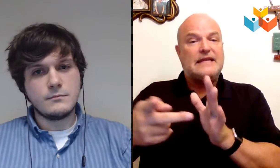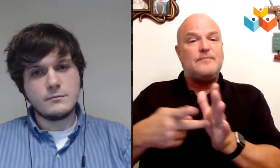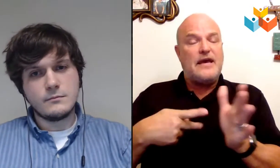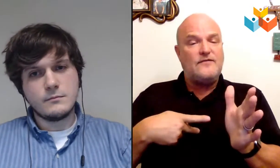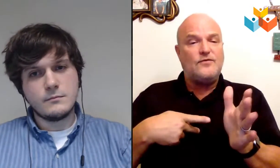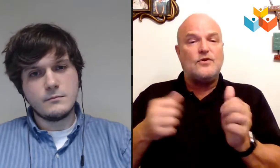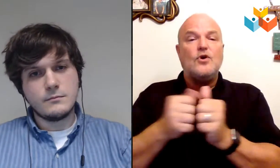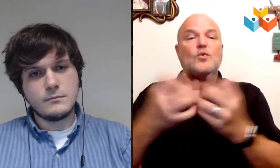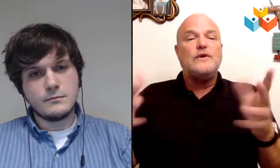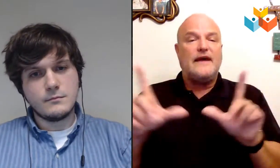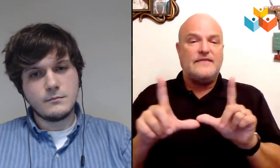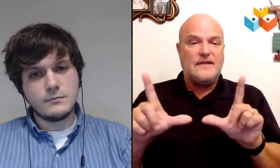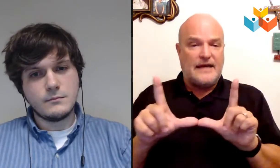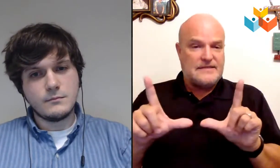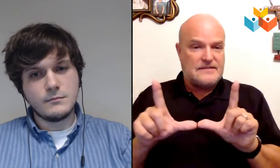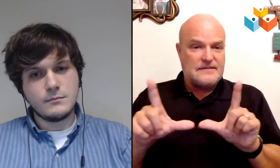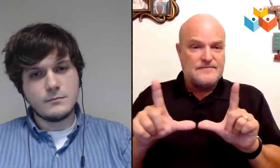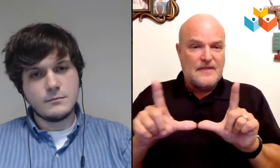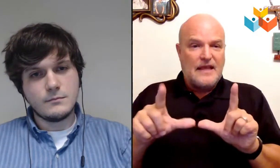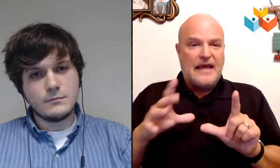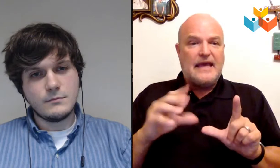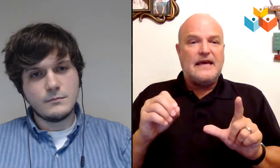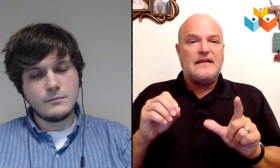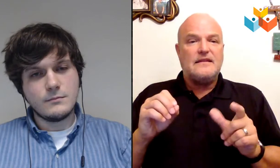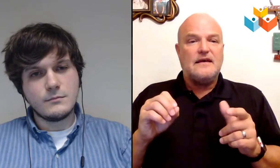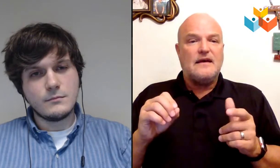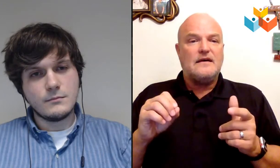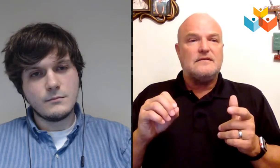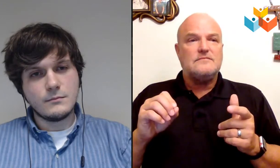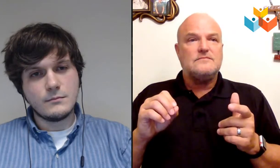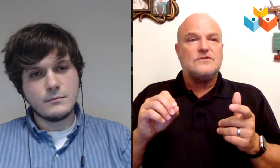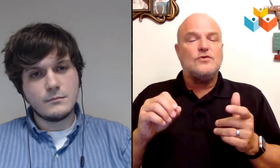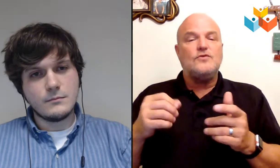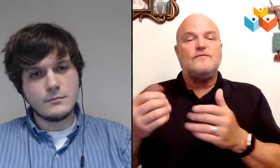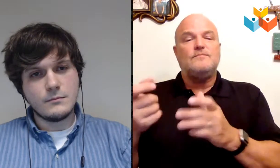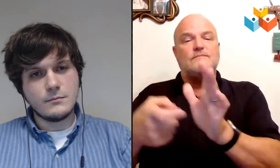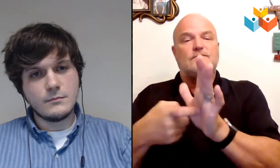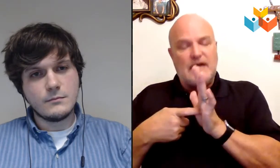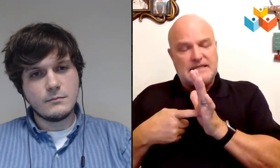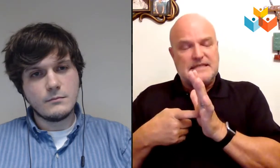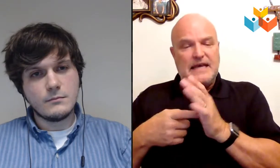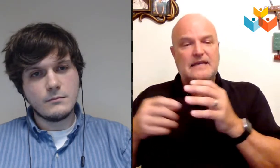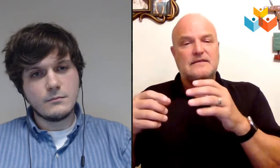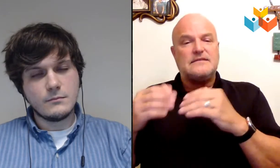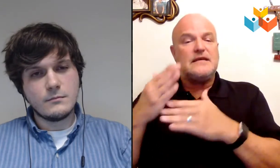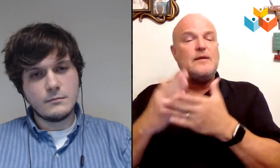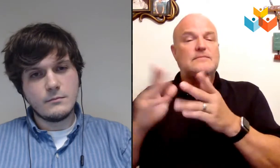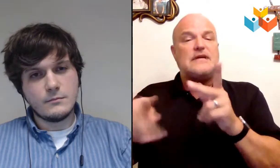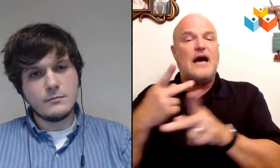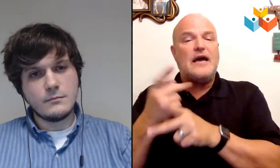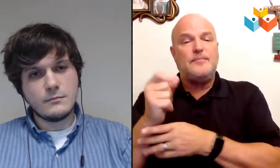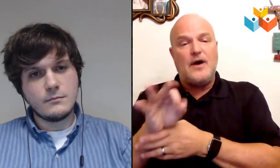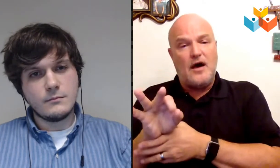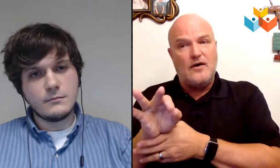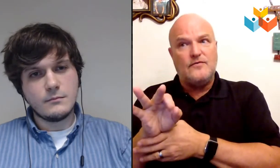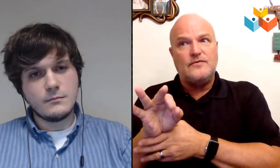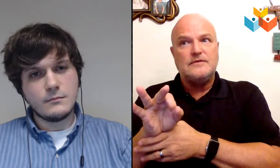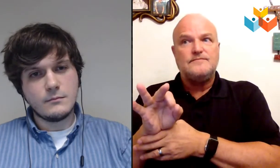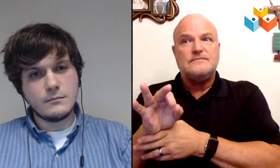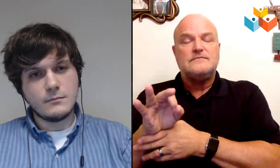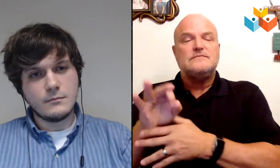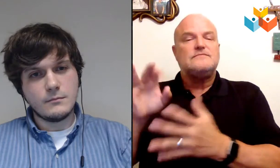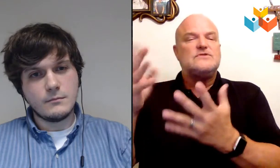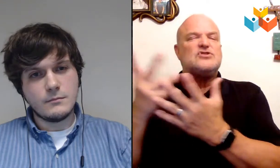interpret and get paid for it without the license. And so you've got to take some type